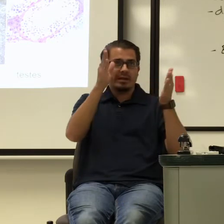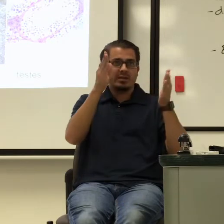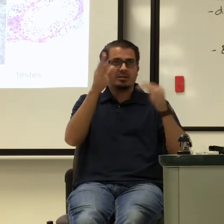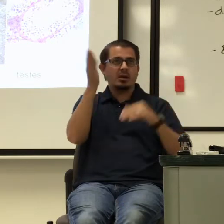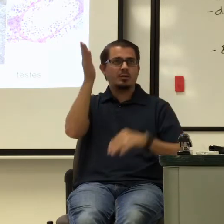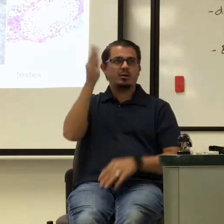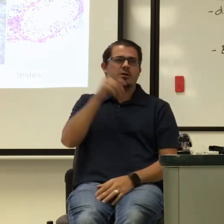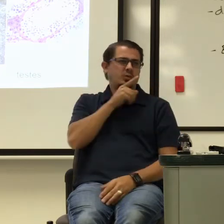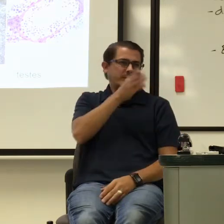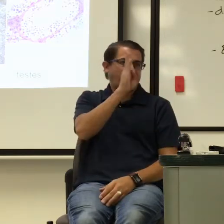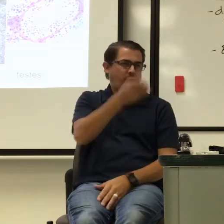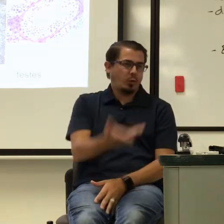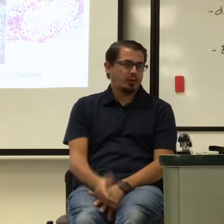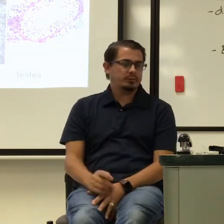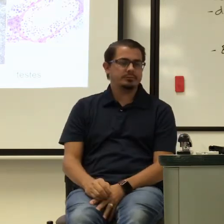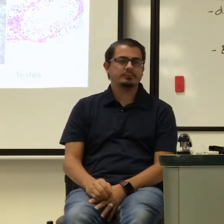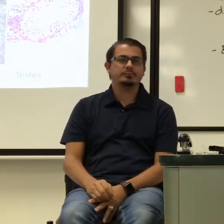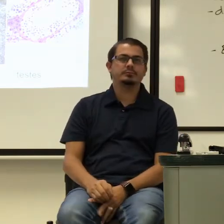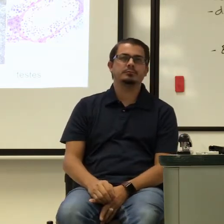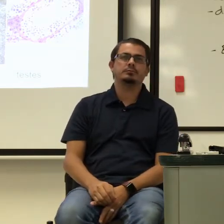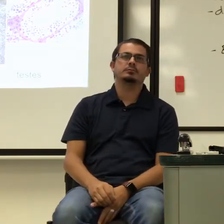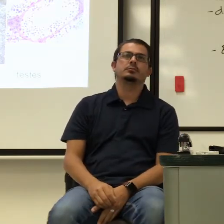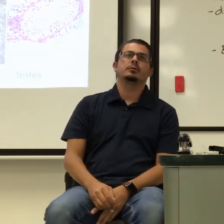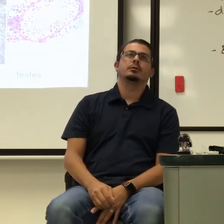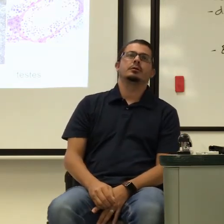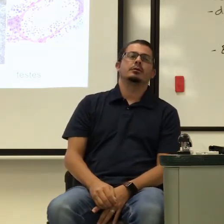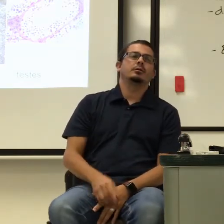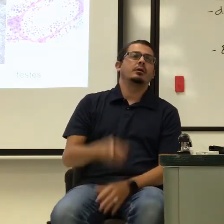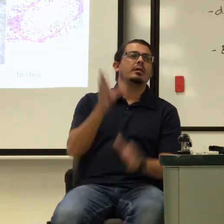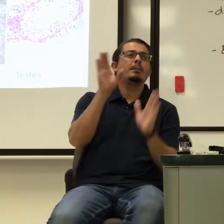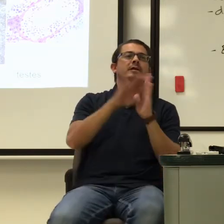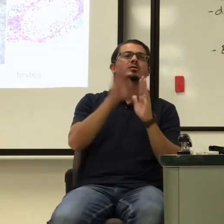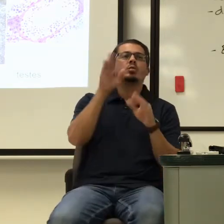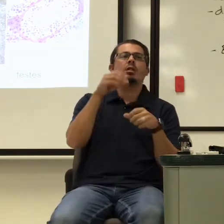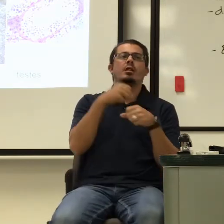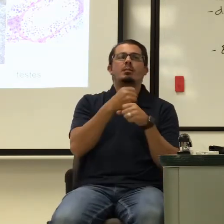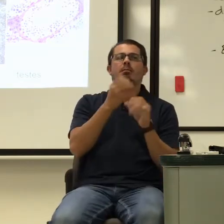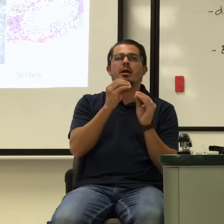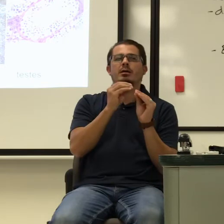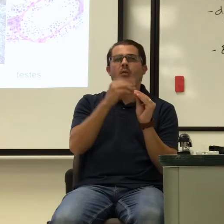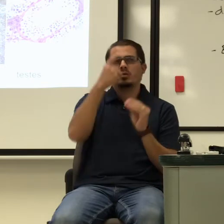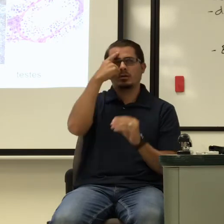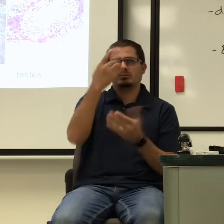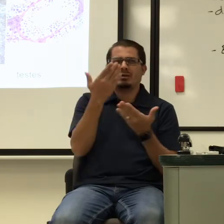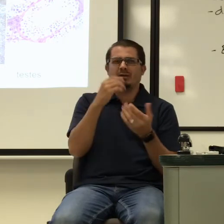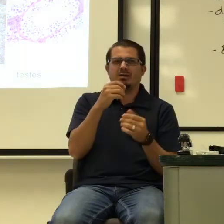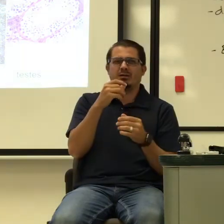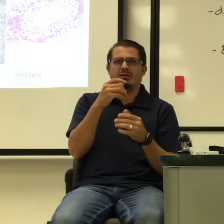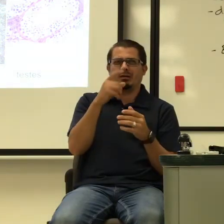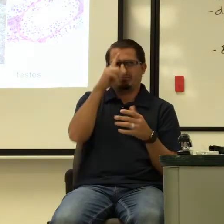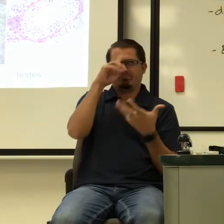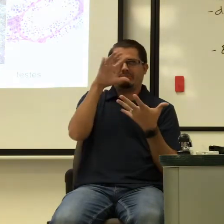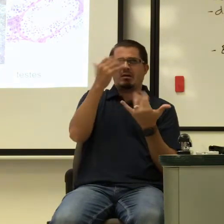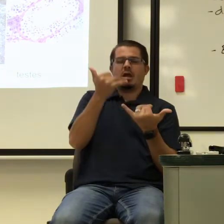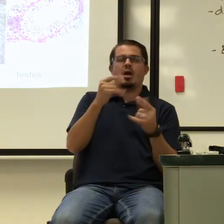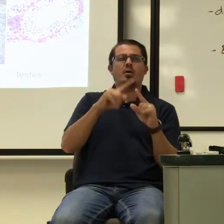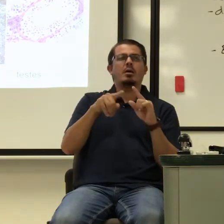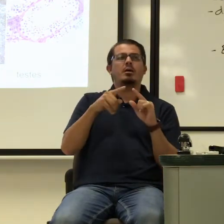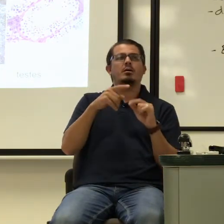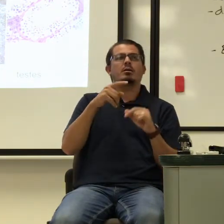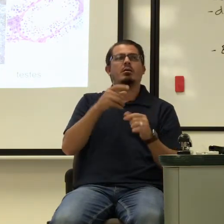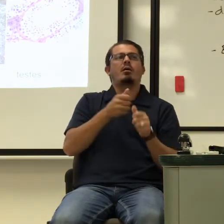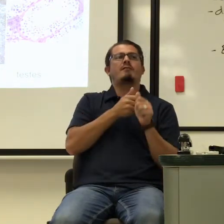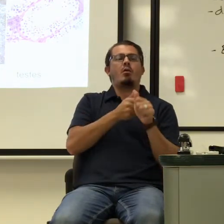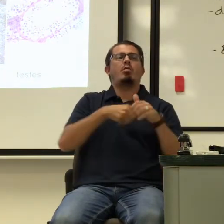It's pretty straightforward. So in that way, these pictures will make more sense. They may not make sense now. But right now, I just want to stick to